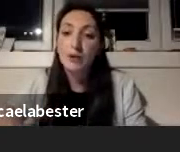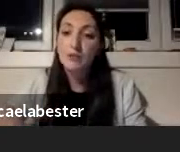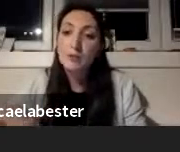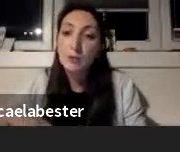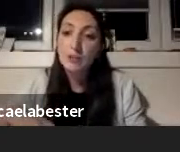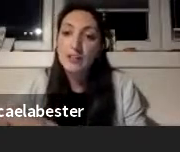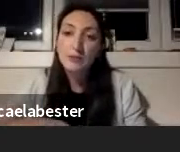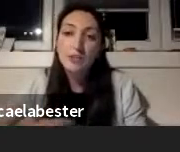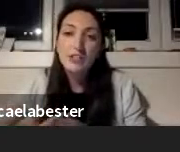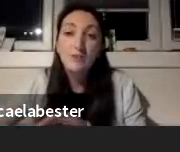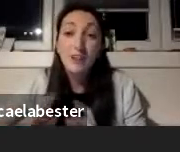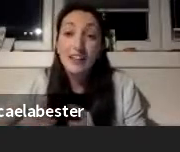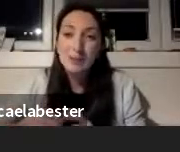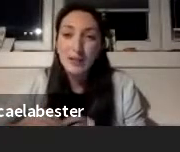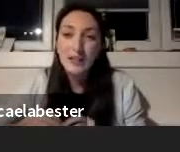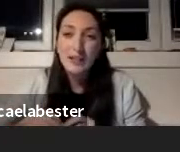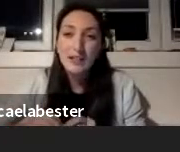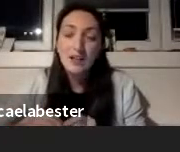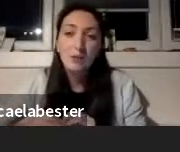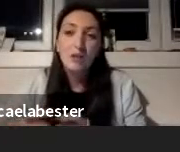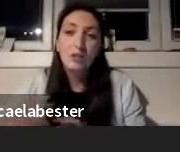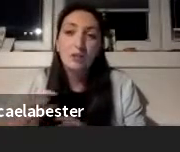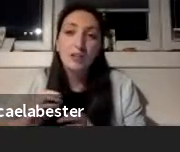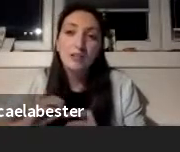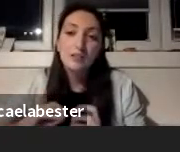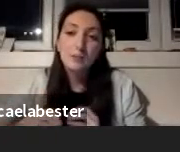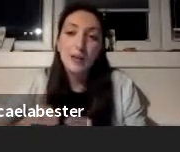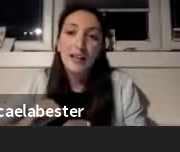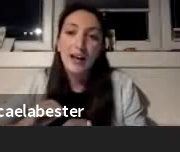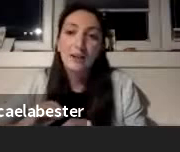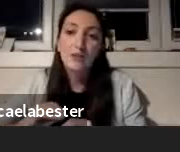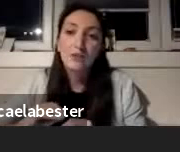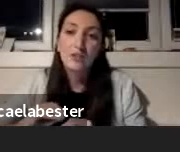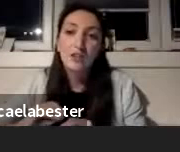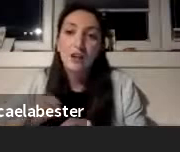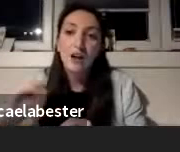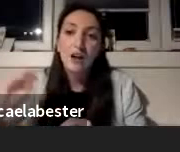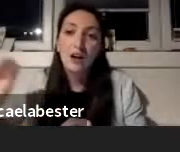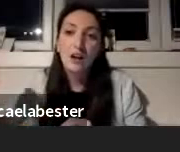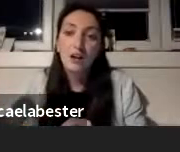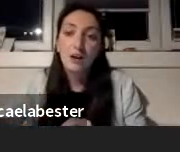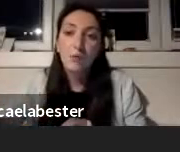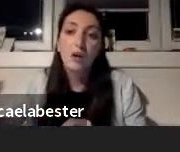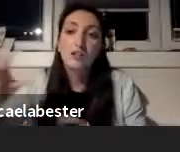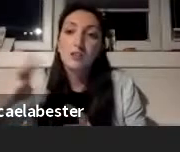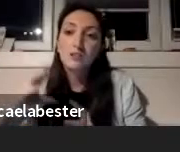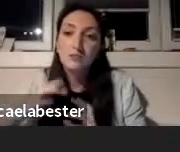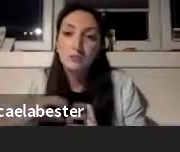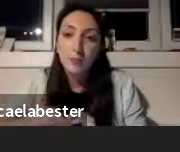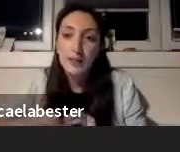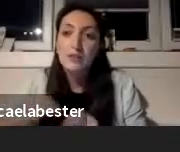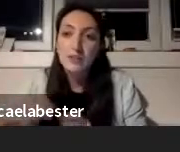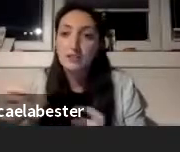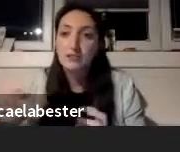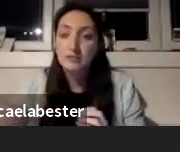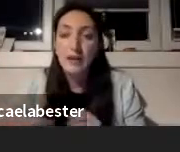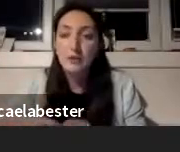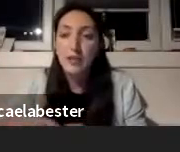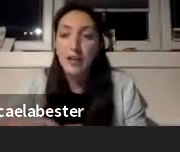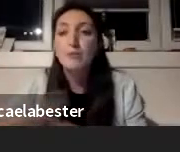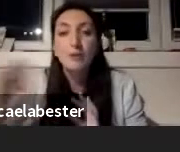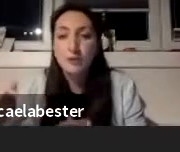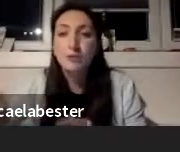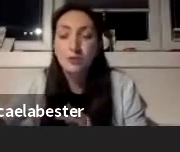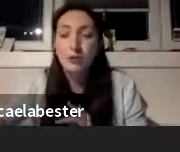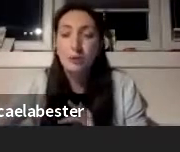language borrowing from a spoken language is fingerspelling, where you can spell out a word by using the